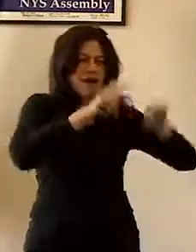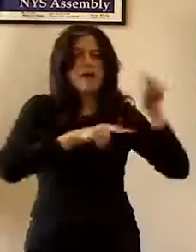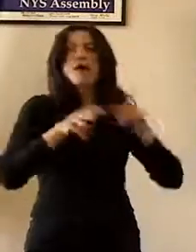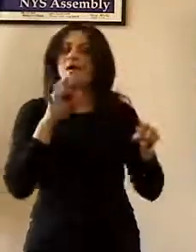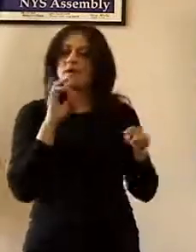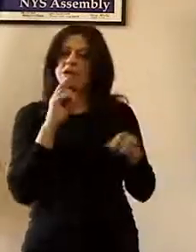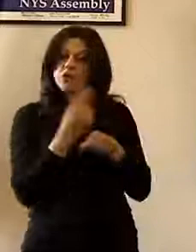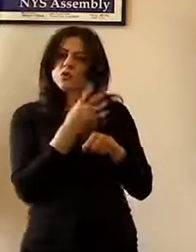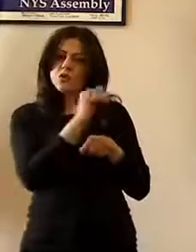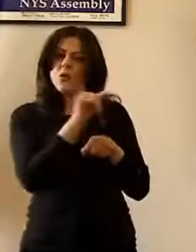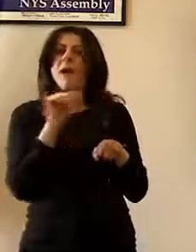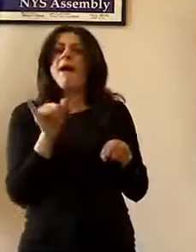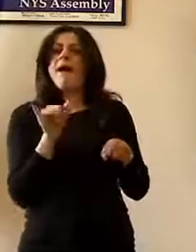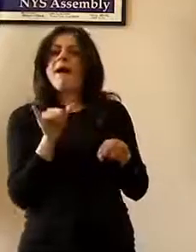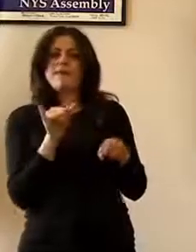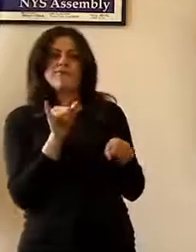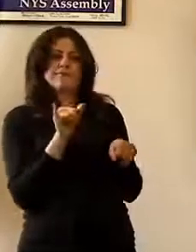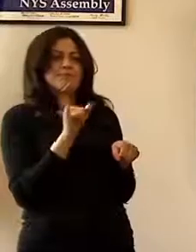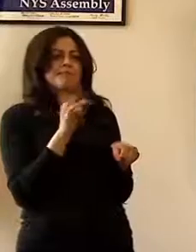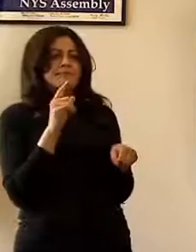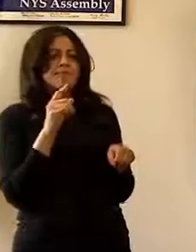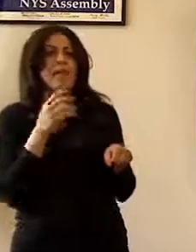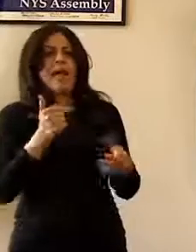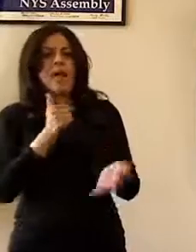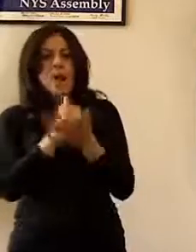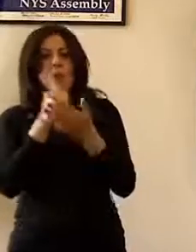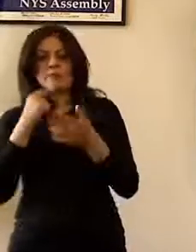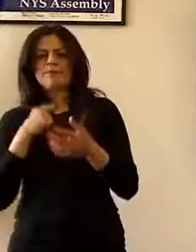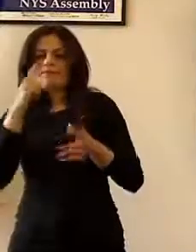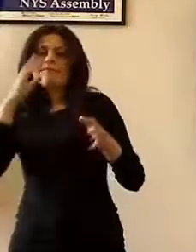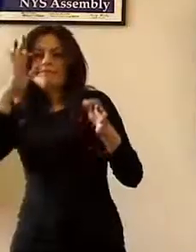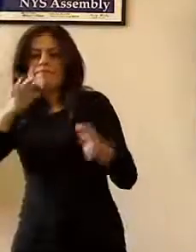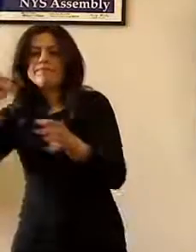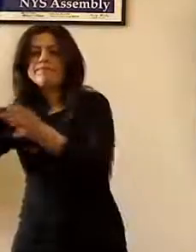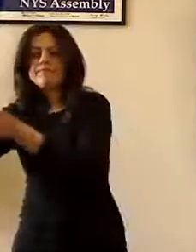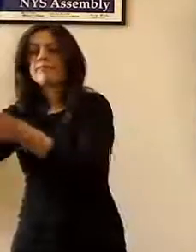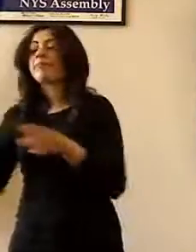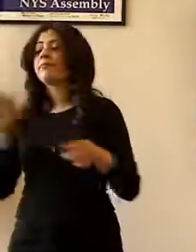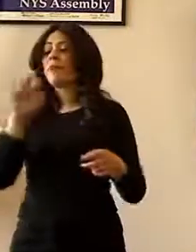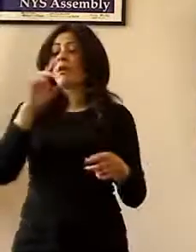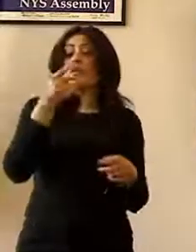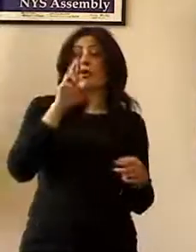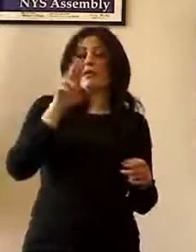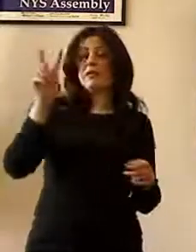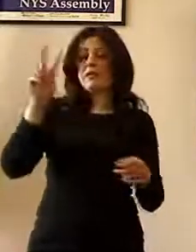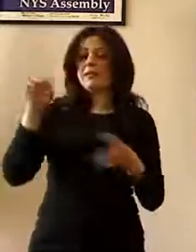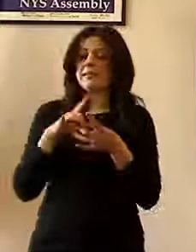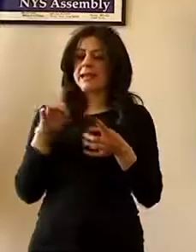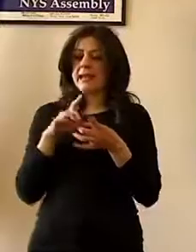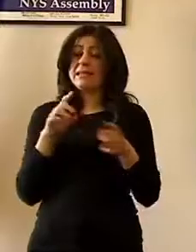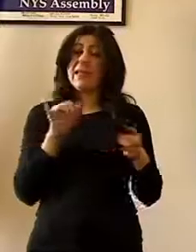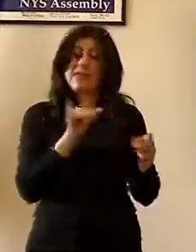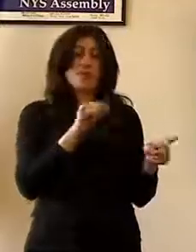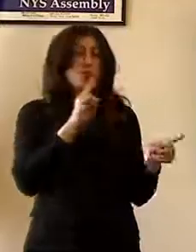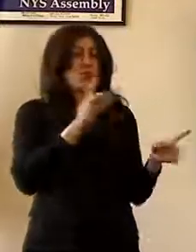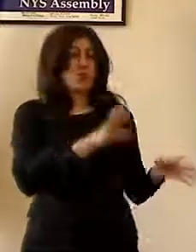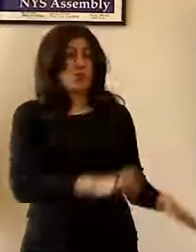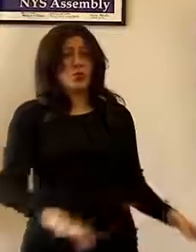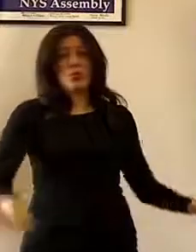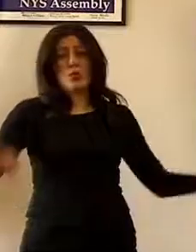on that data. Is that correct? Yeah, this is one of the critical ways data is